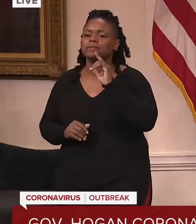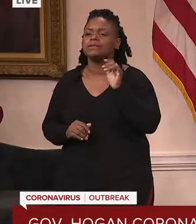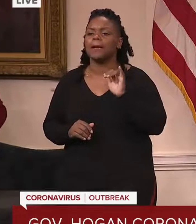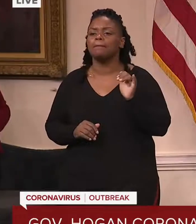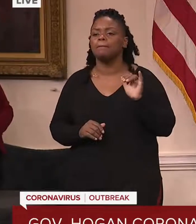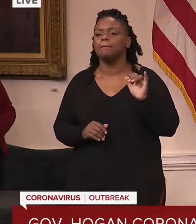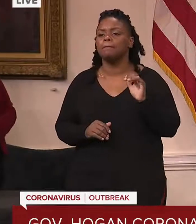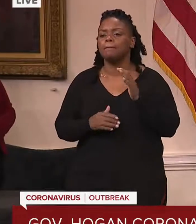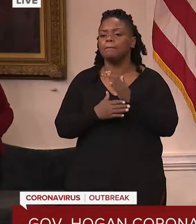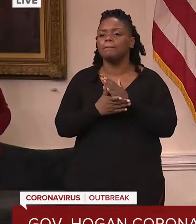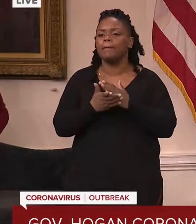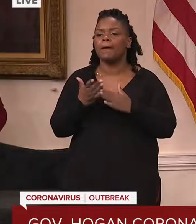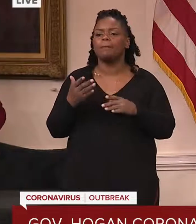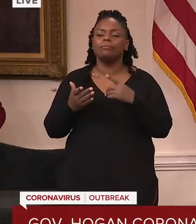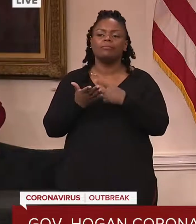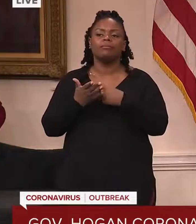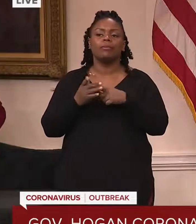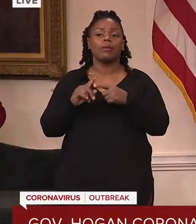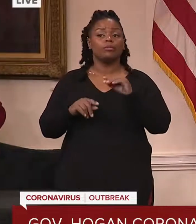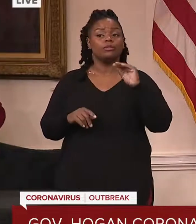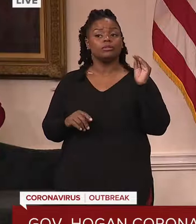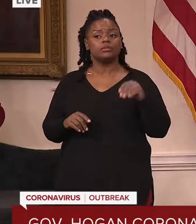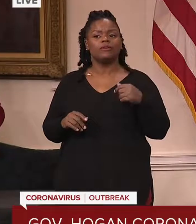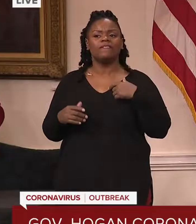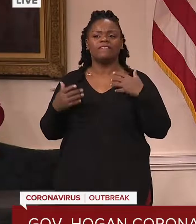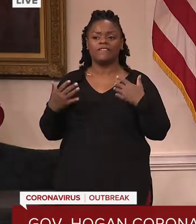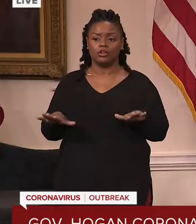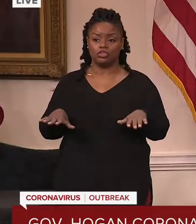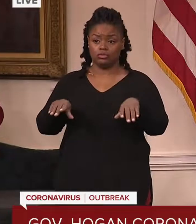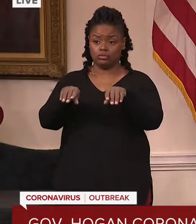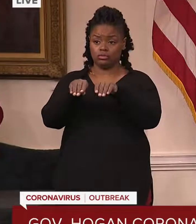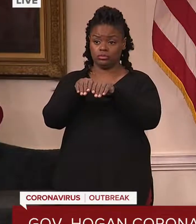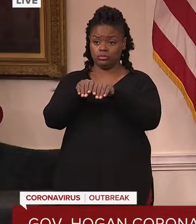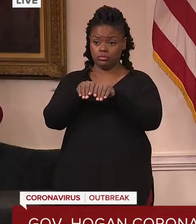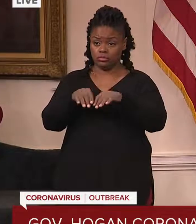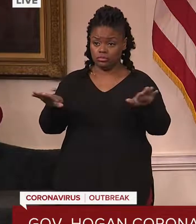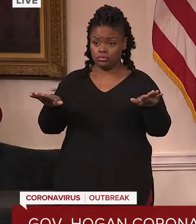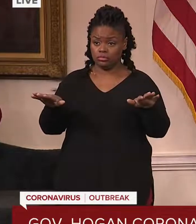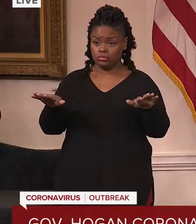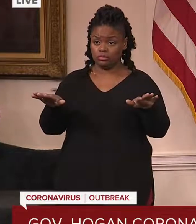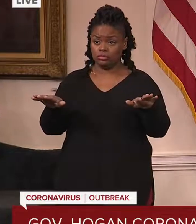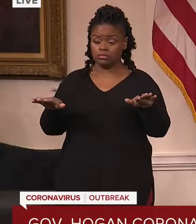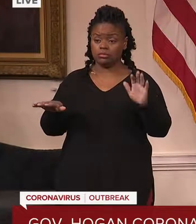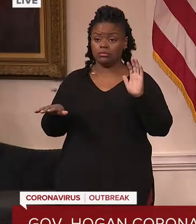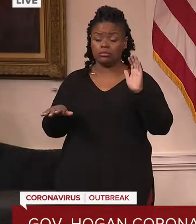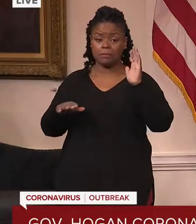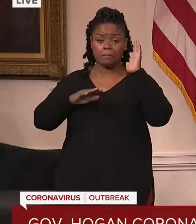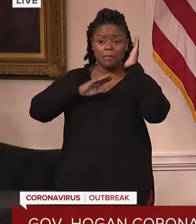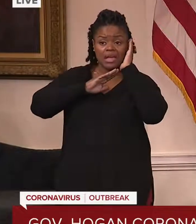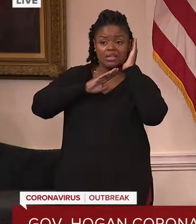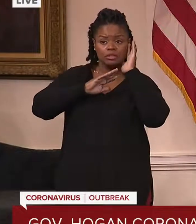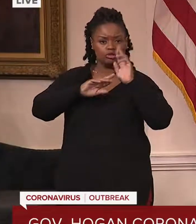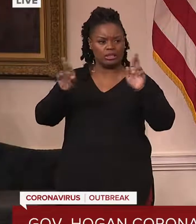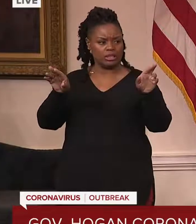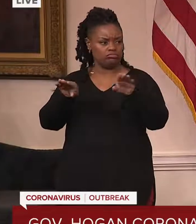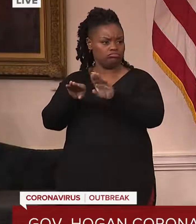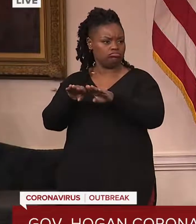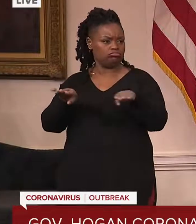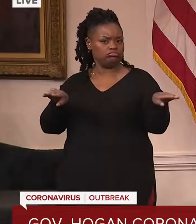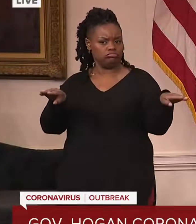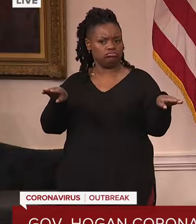about the percentages used, we sent out 100% of the beds in nursing homes and 100% of the hospitals, but